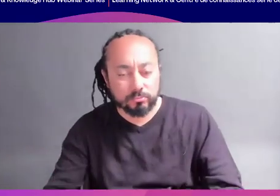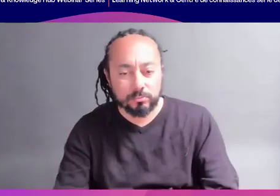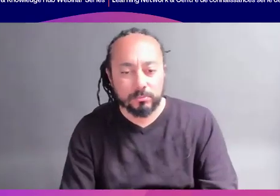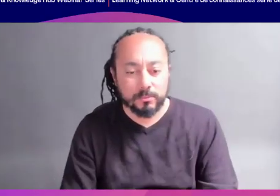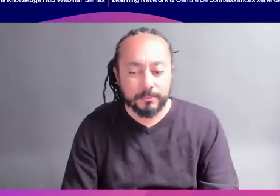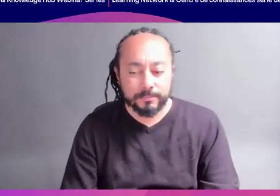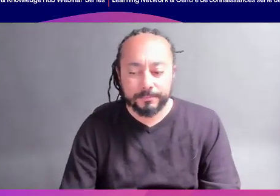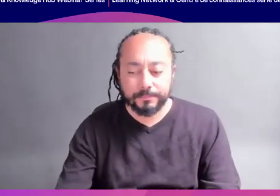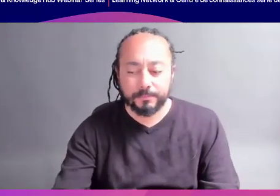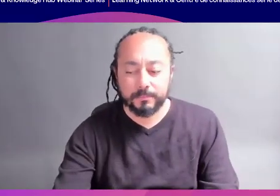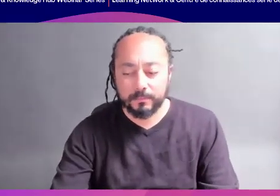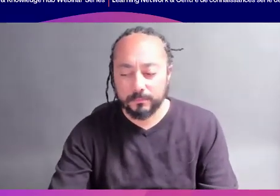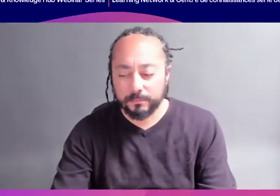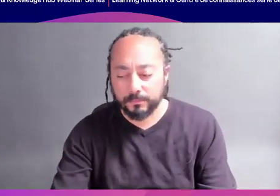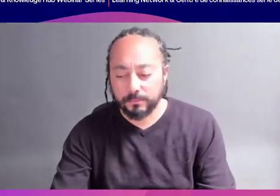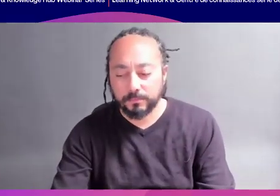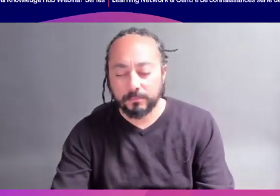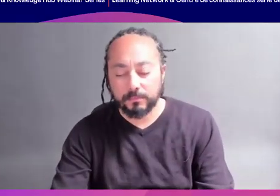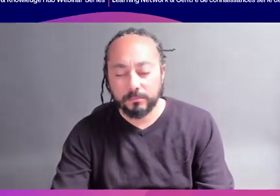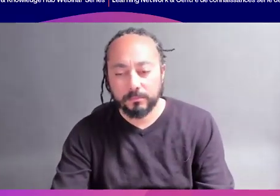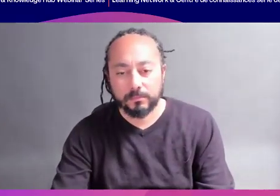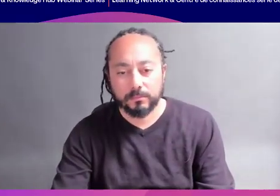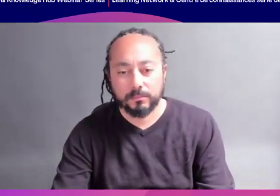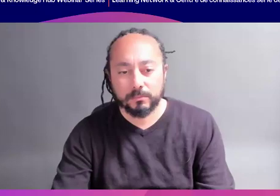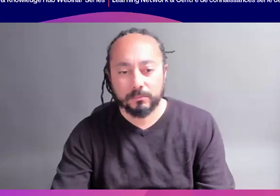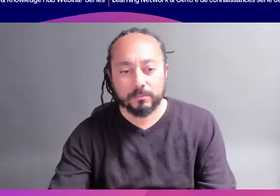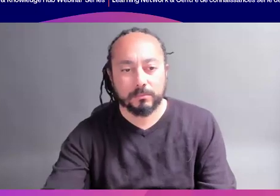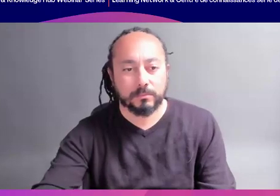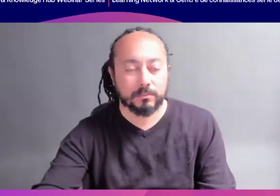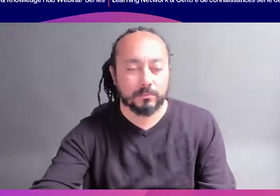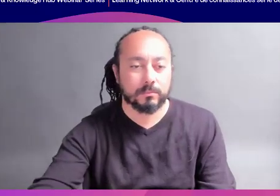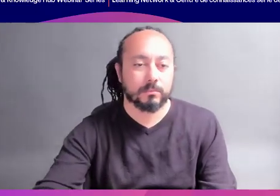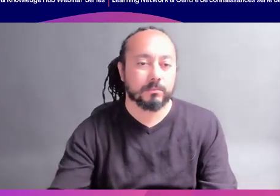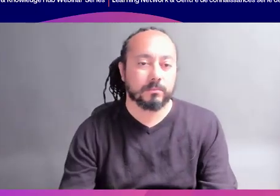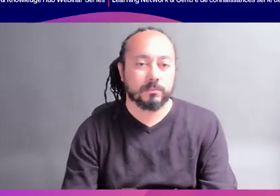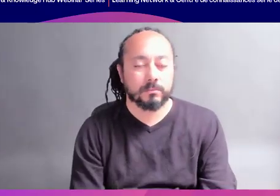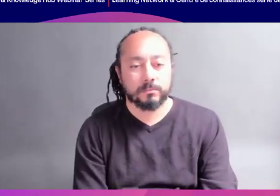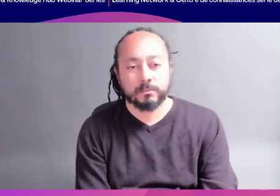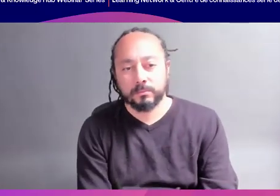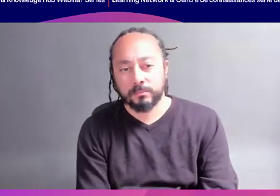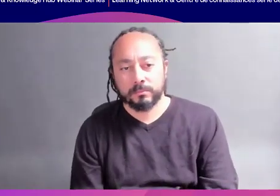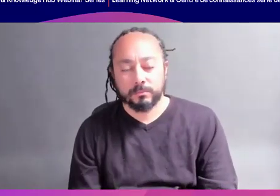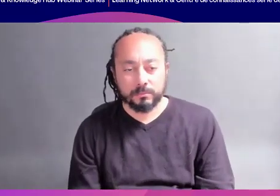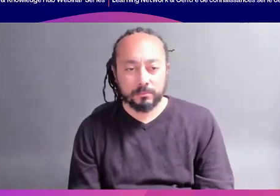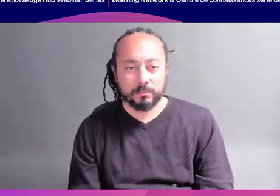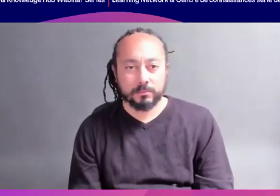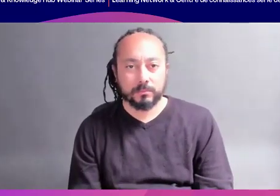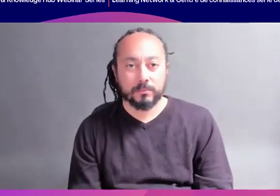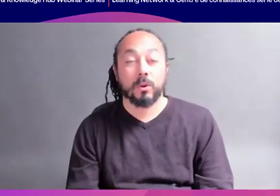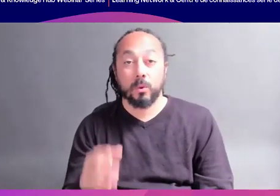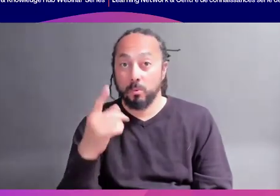One of the things that we did, and I mentioned, is that we had a session with the entire agency